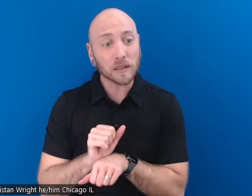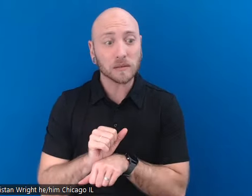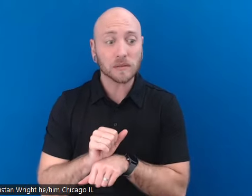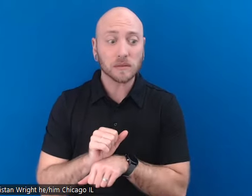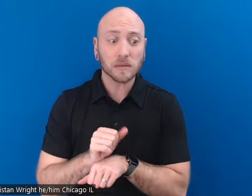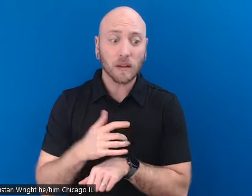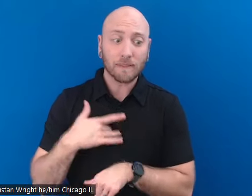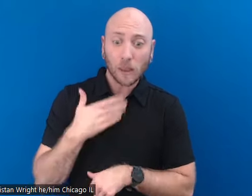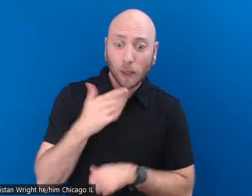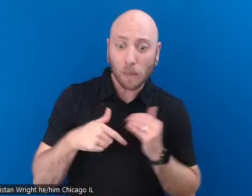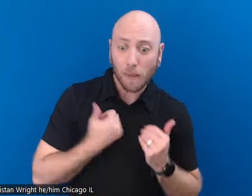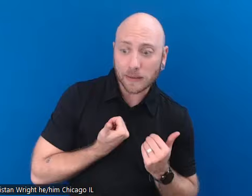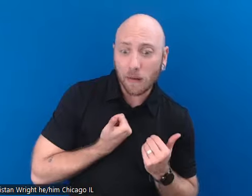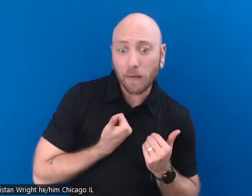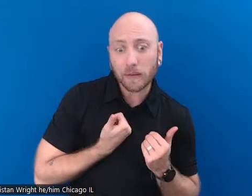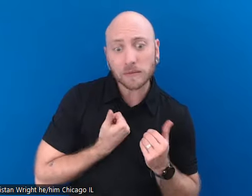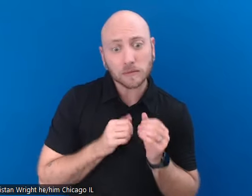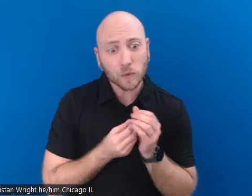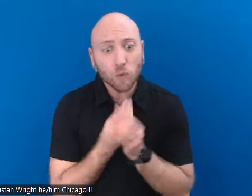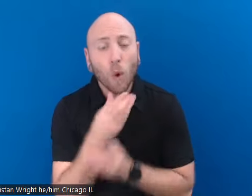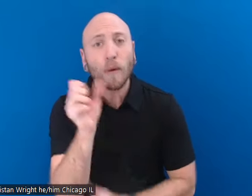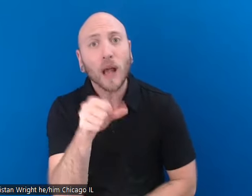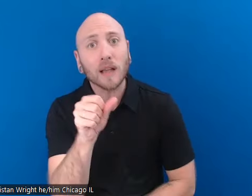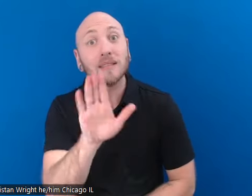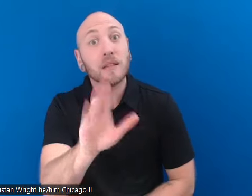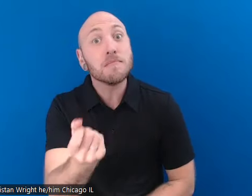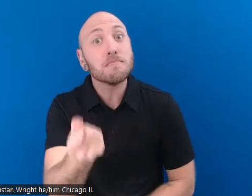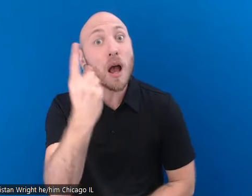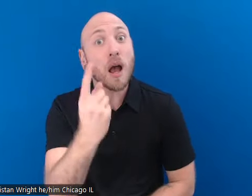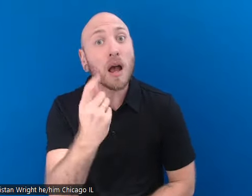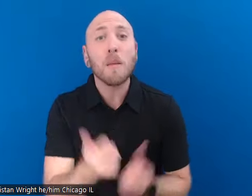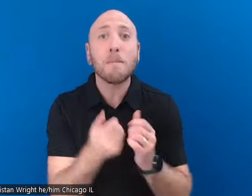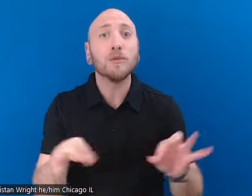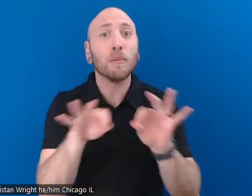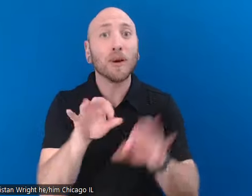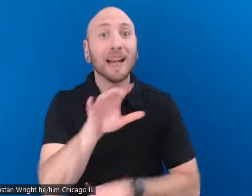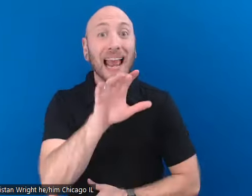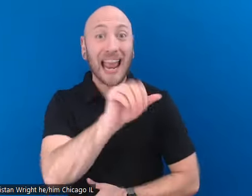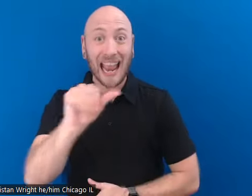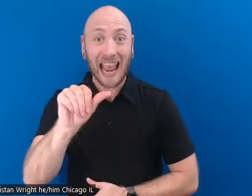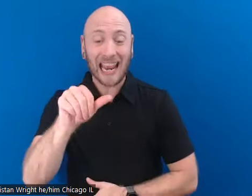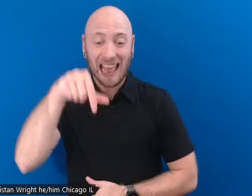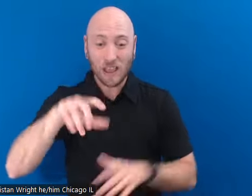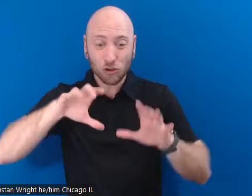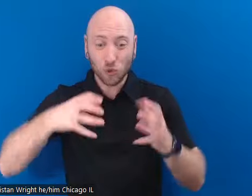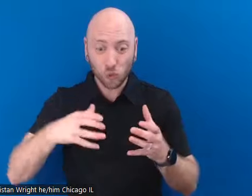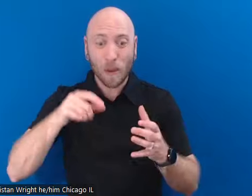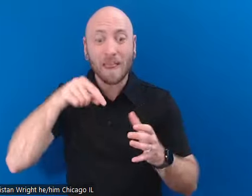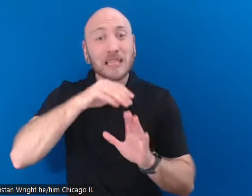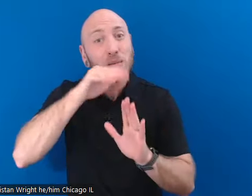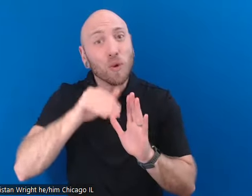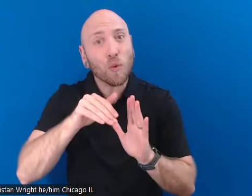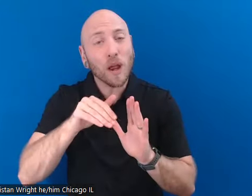most beautiful thing about this program, the program of Alcoholics Anonymous, is that we're like given a set of tools, whether